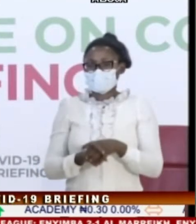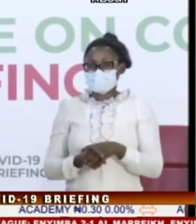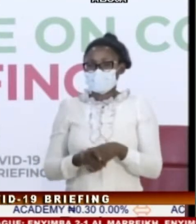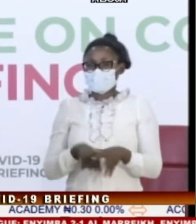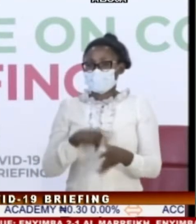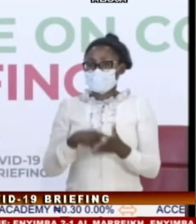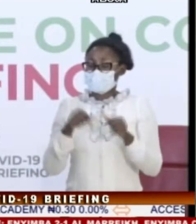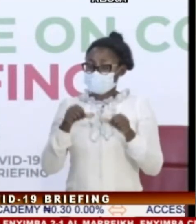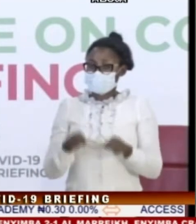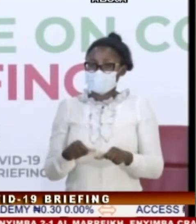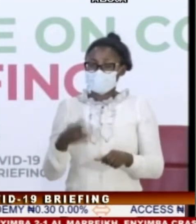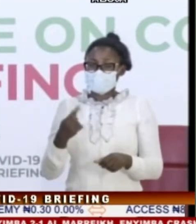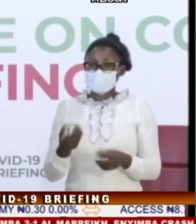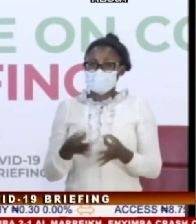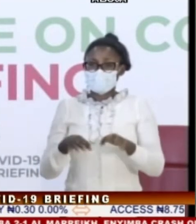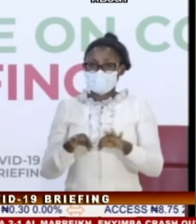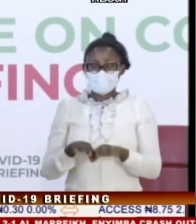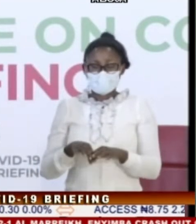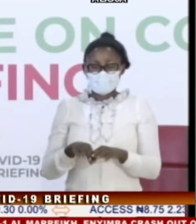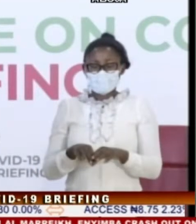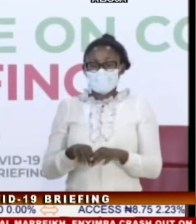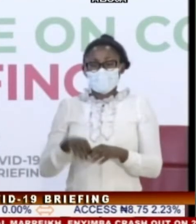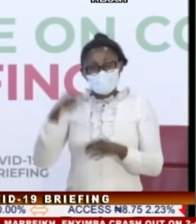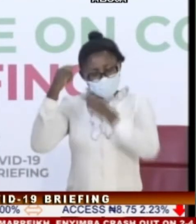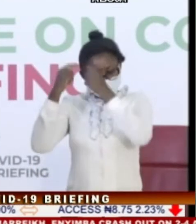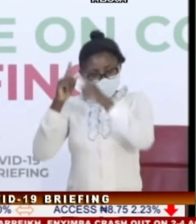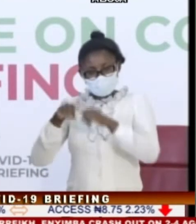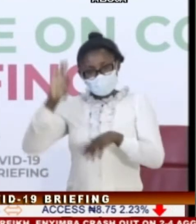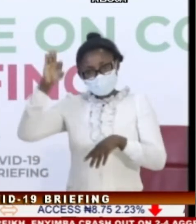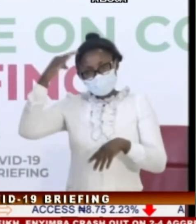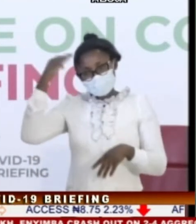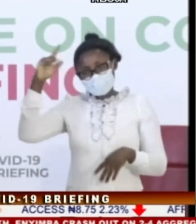This remains a major source of concern to the federal government,